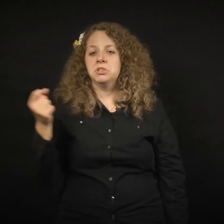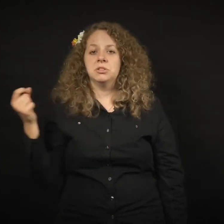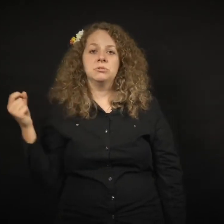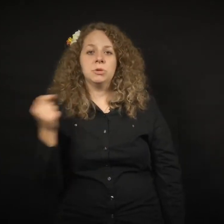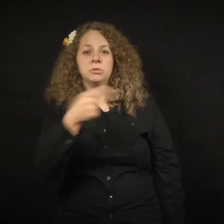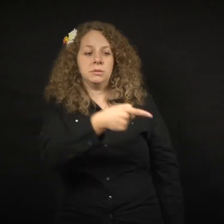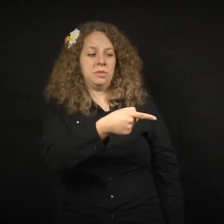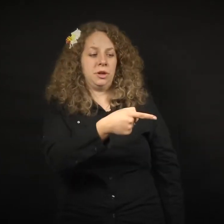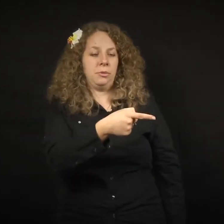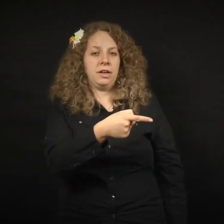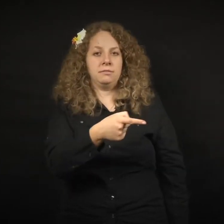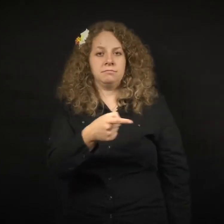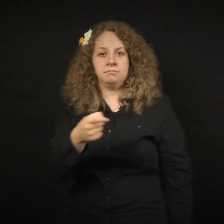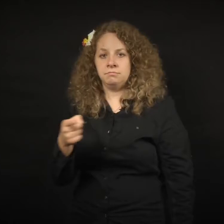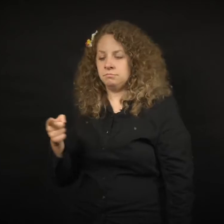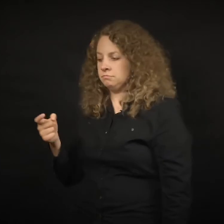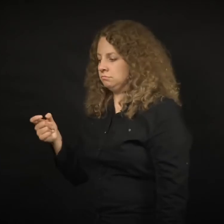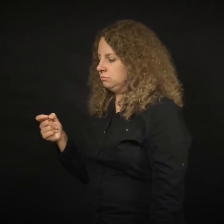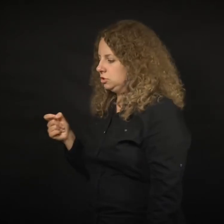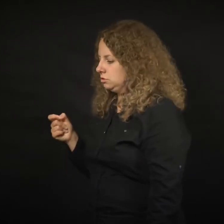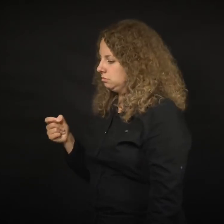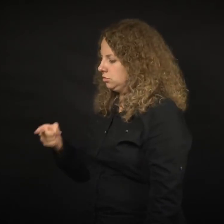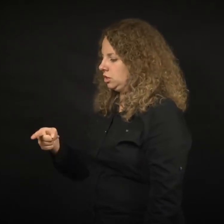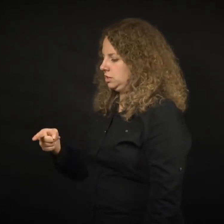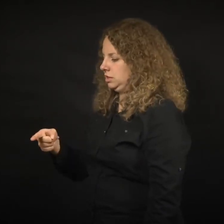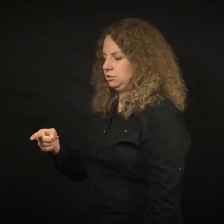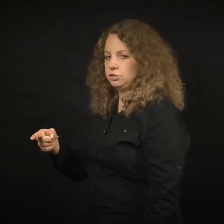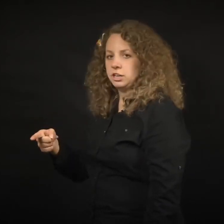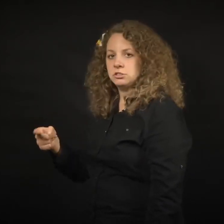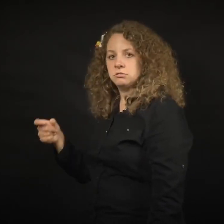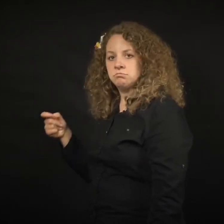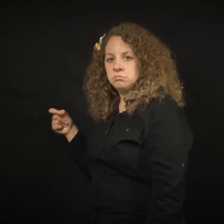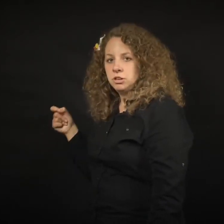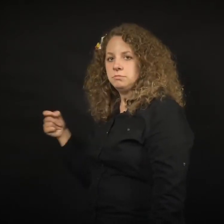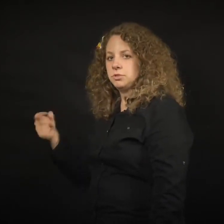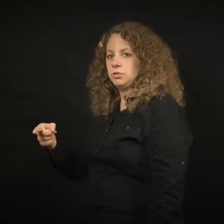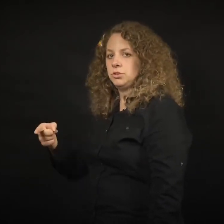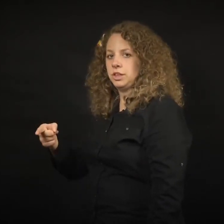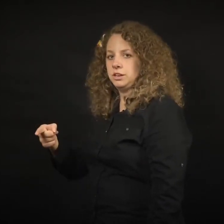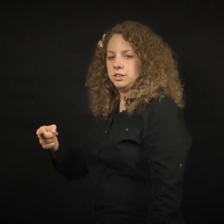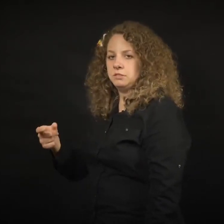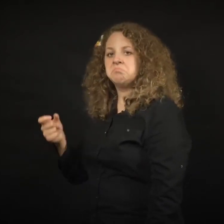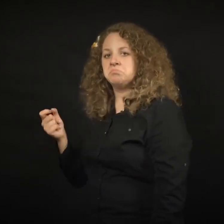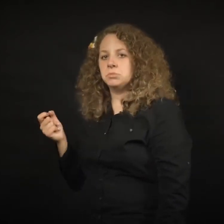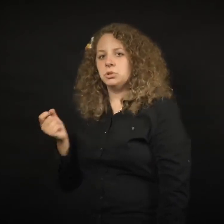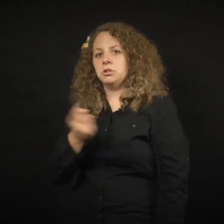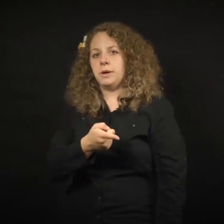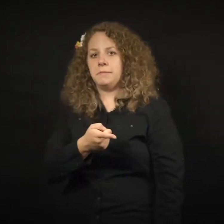To throw something away. Just tossing it in the trash. Oh, throw that in there. Throw it away.